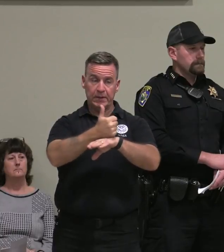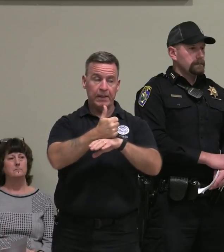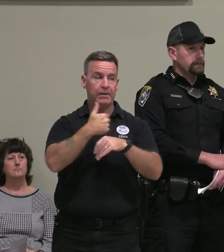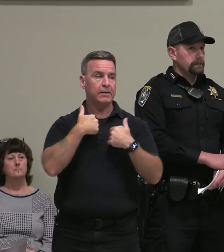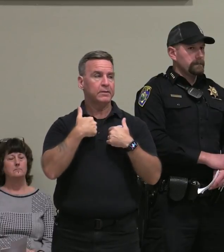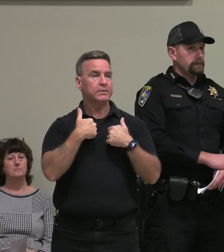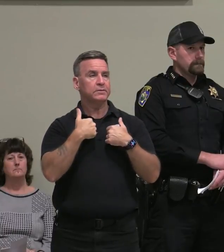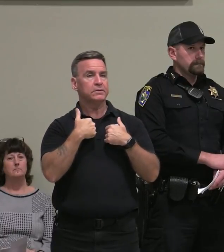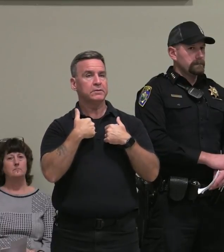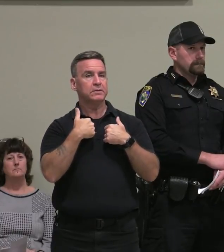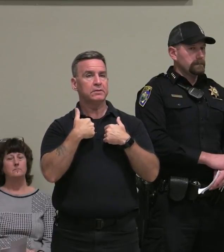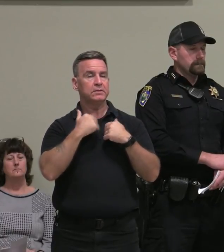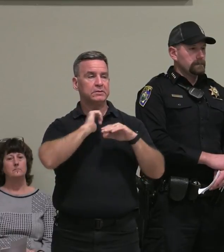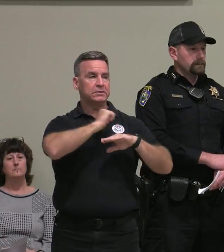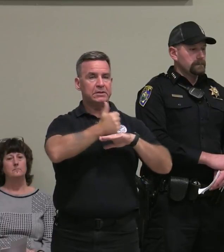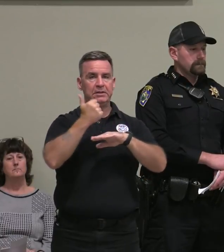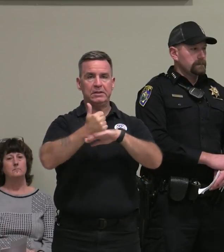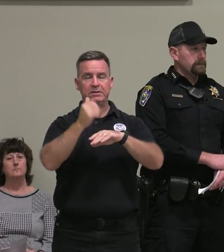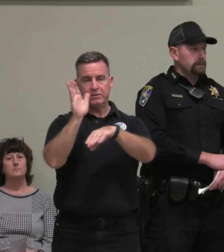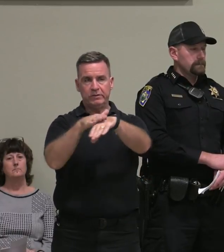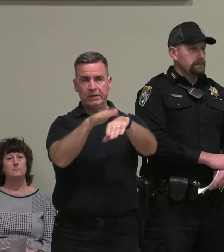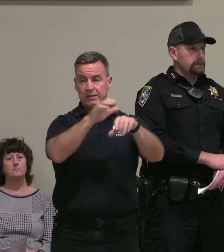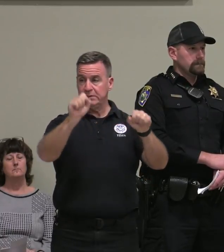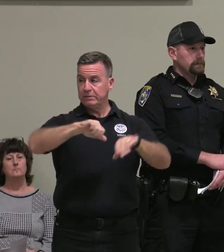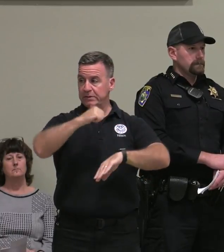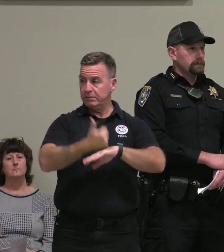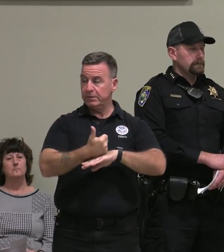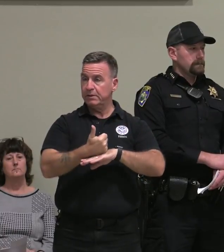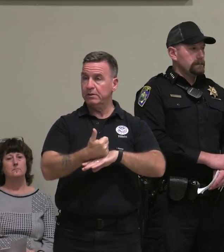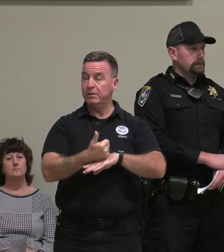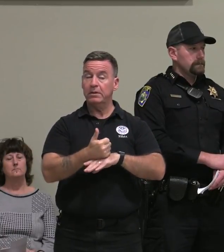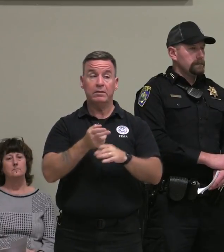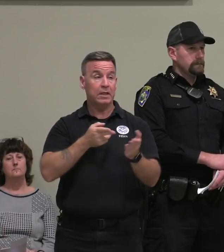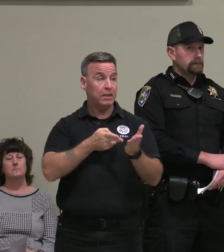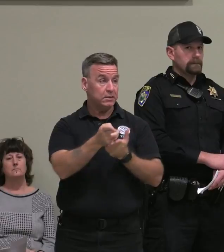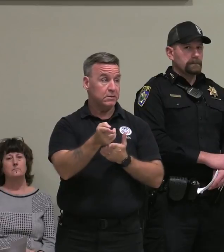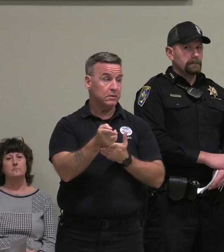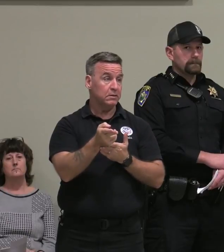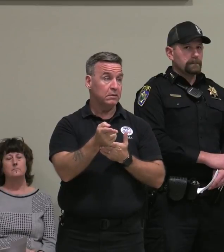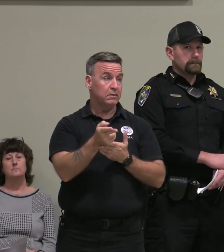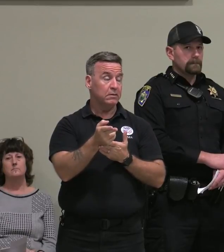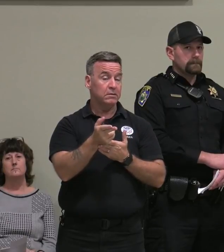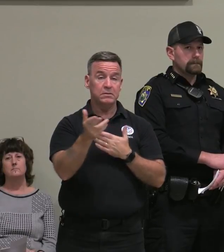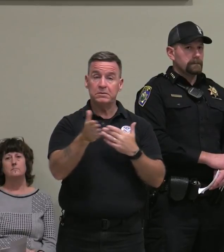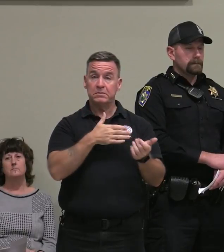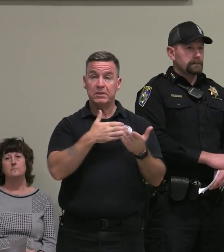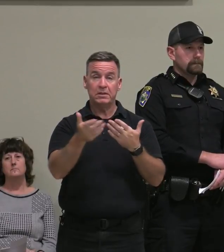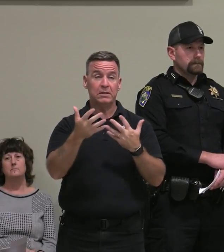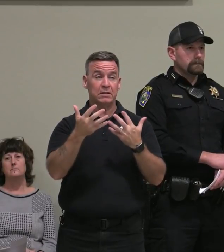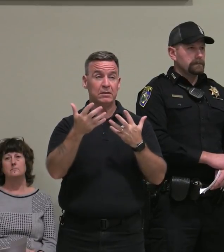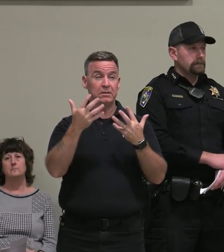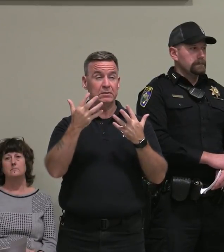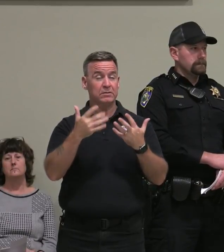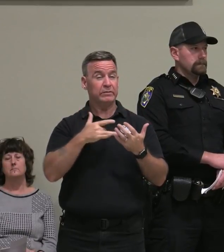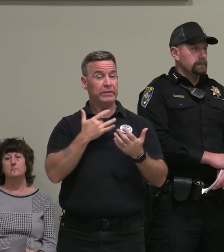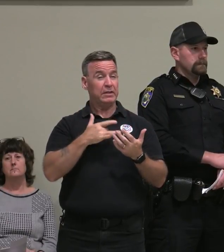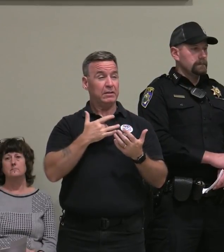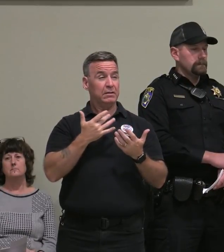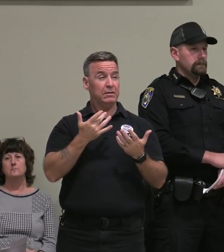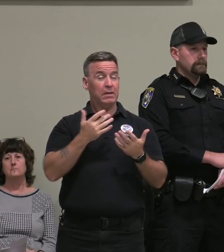There were stage notification systems in place. And quite frankly, despite the tragedy that we're feeling,